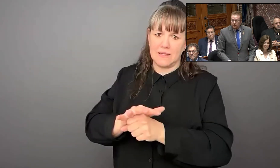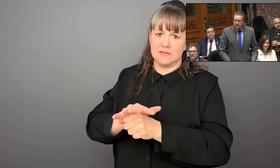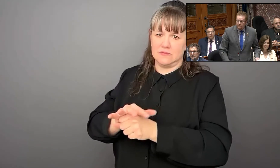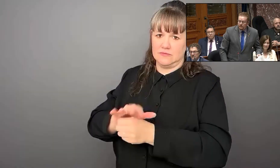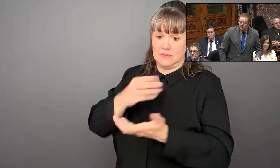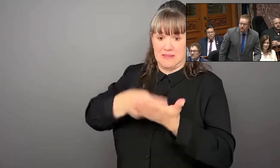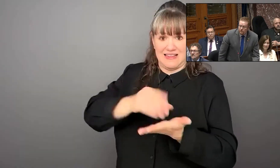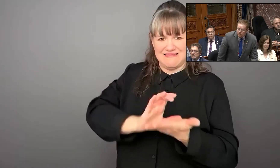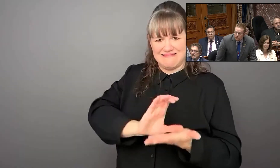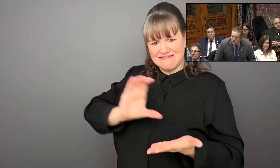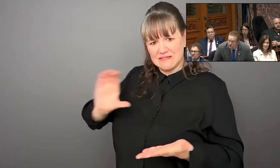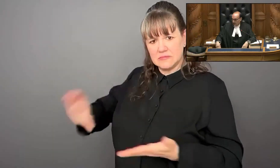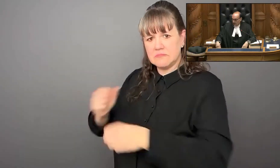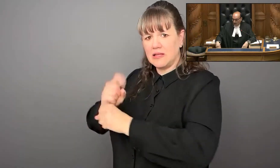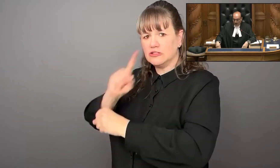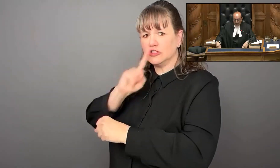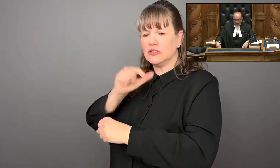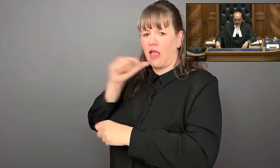obsolete?